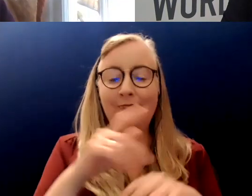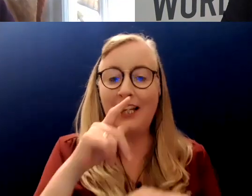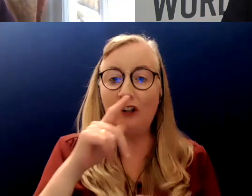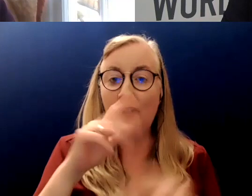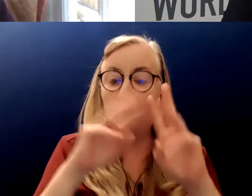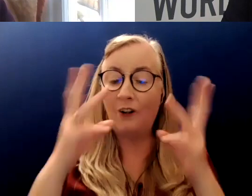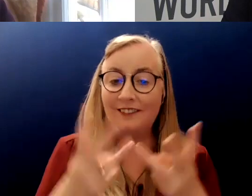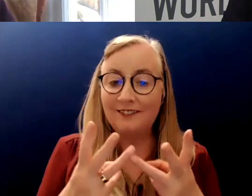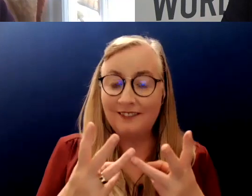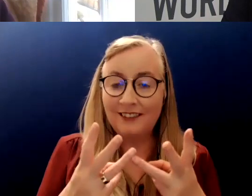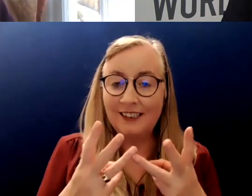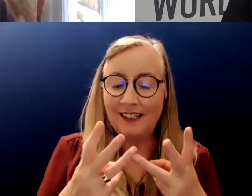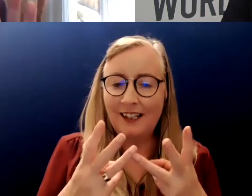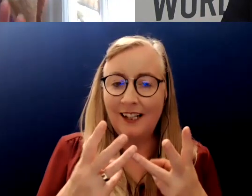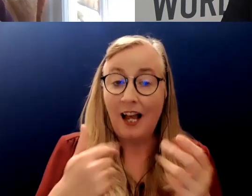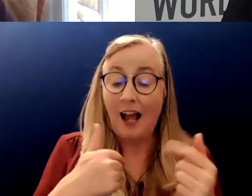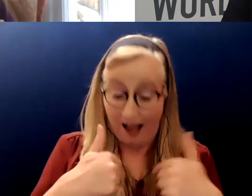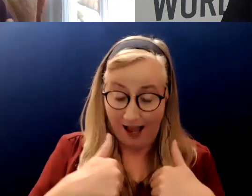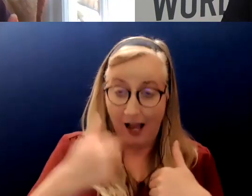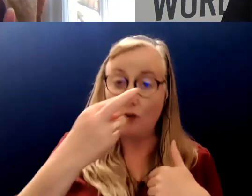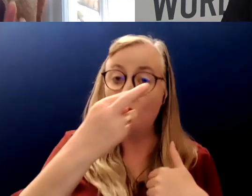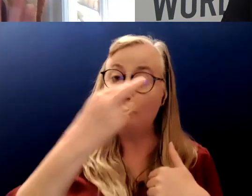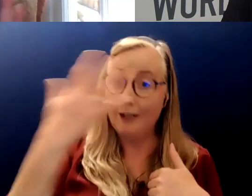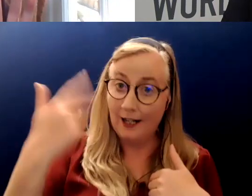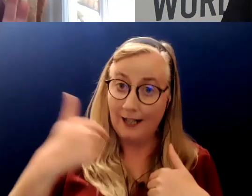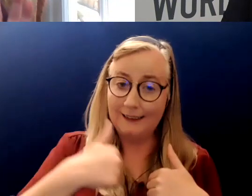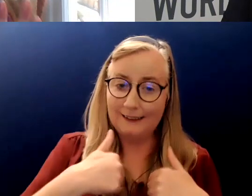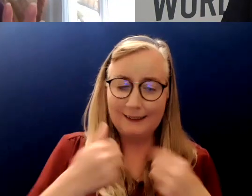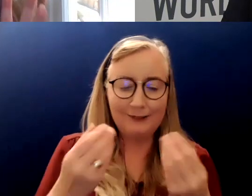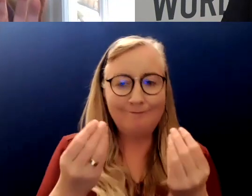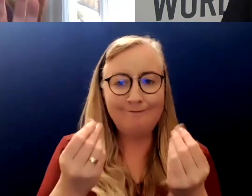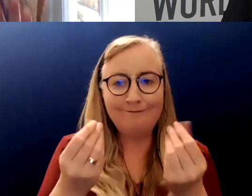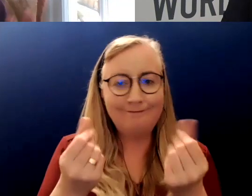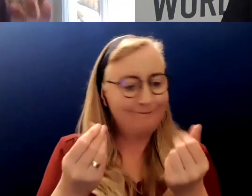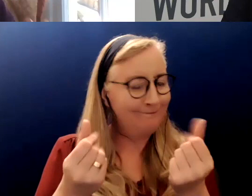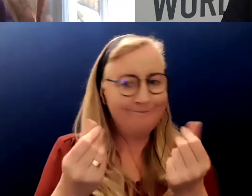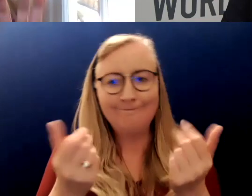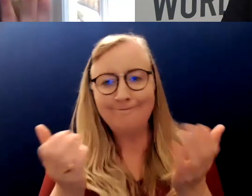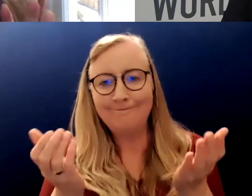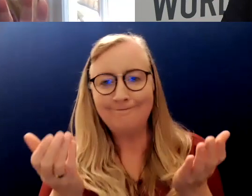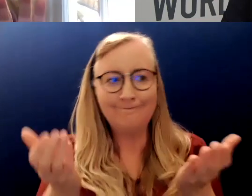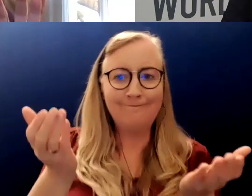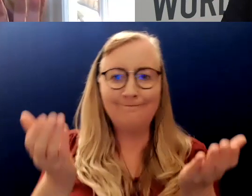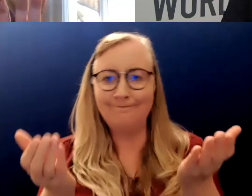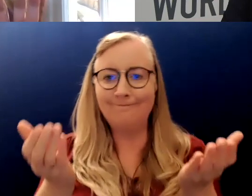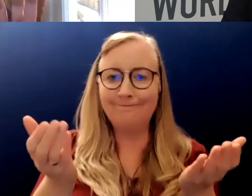And I realized that something felt off balance, not